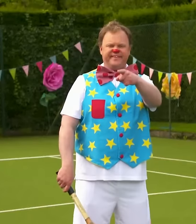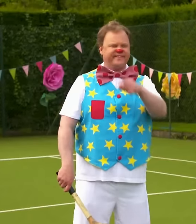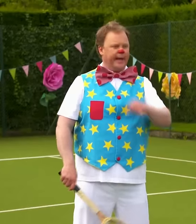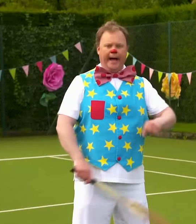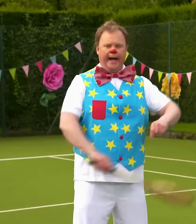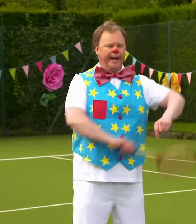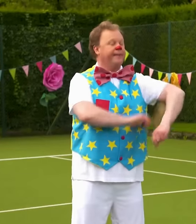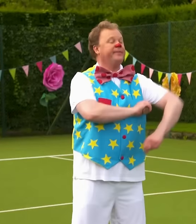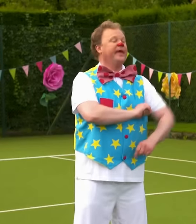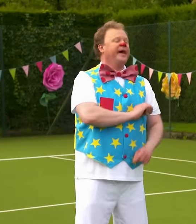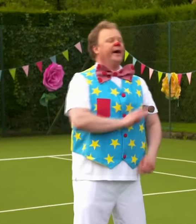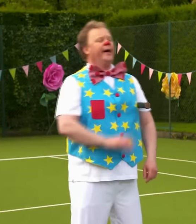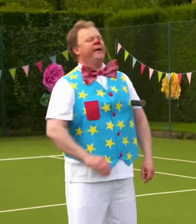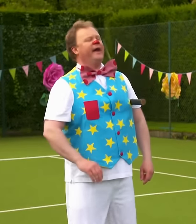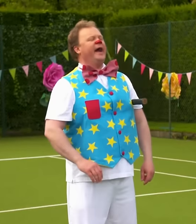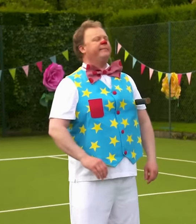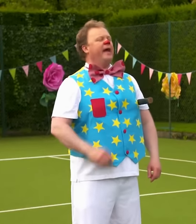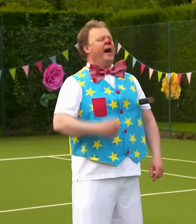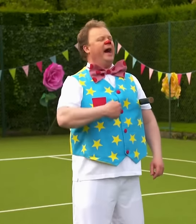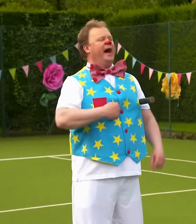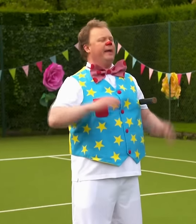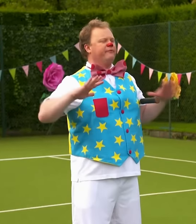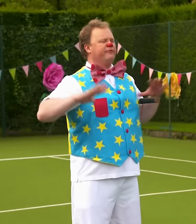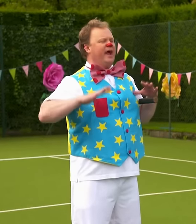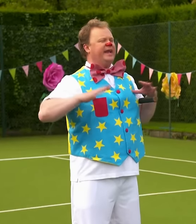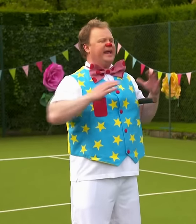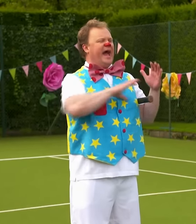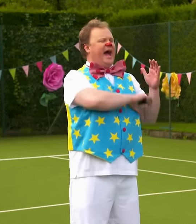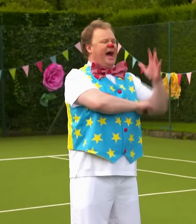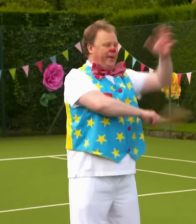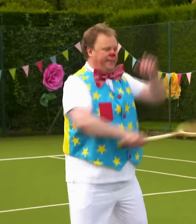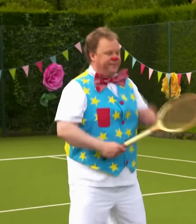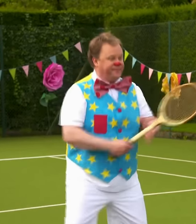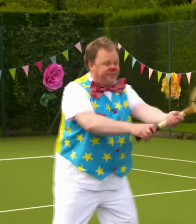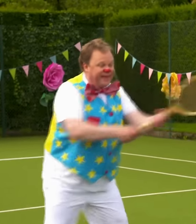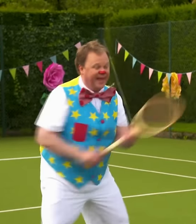just... All right, I'm ready now.